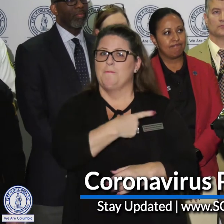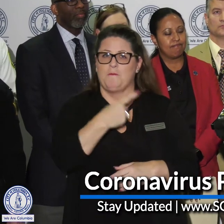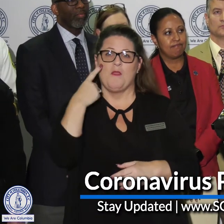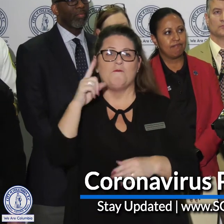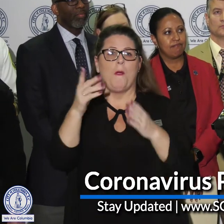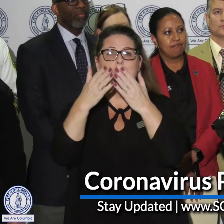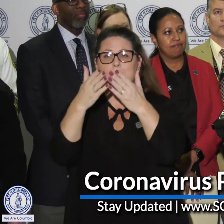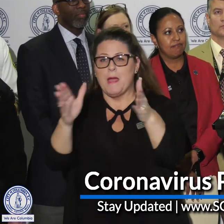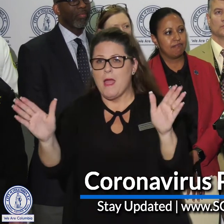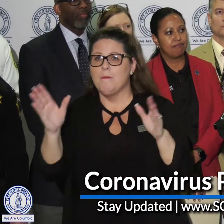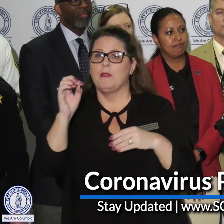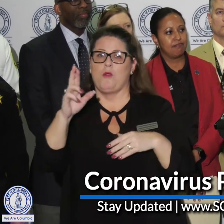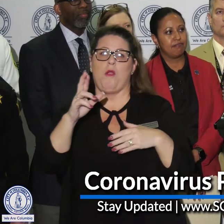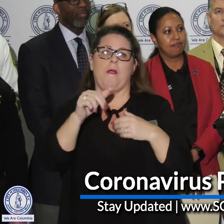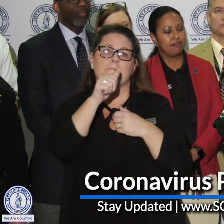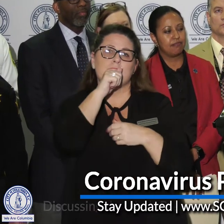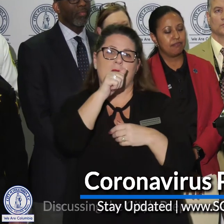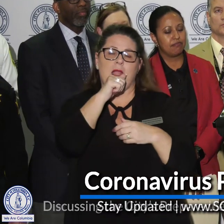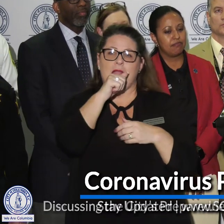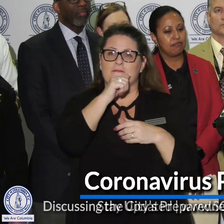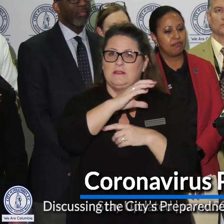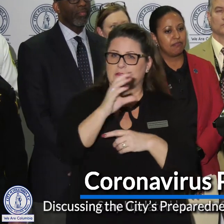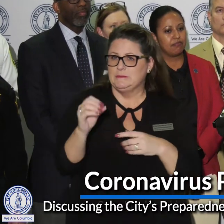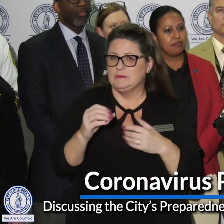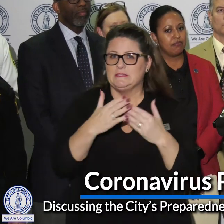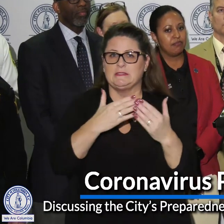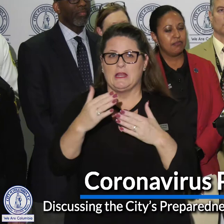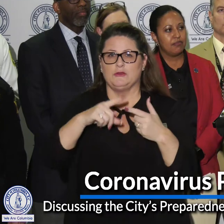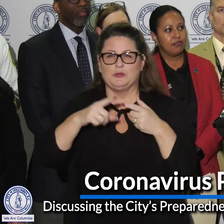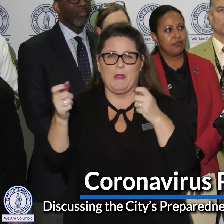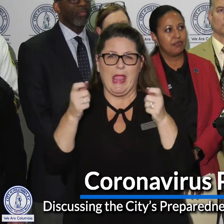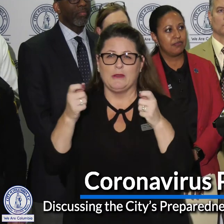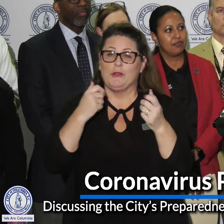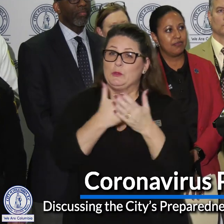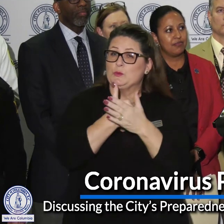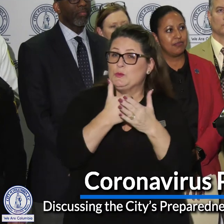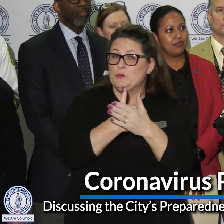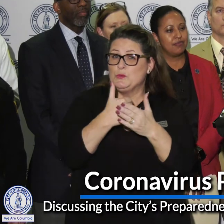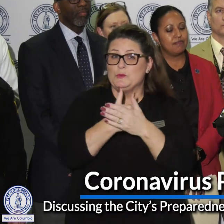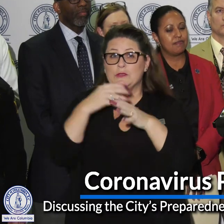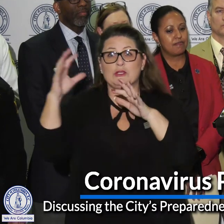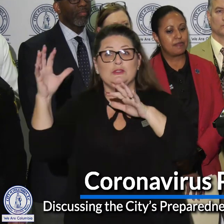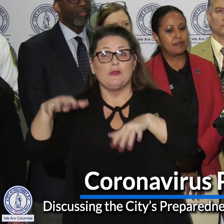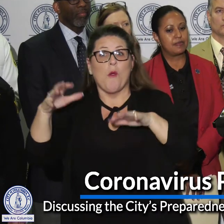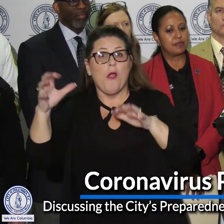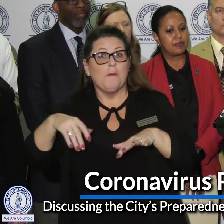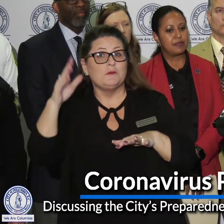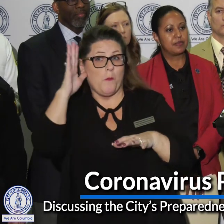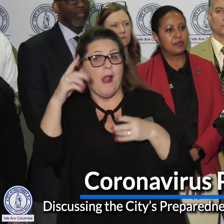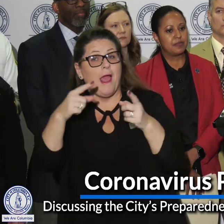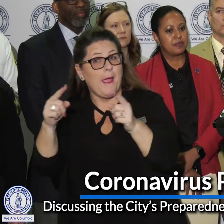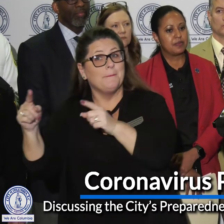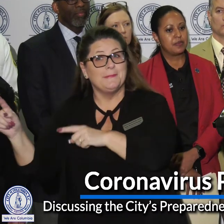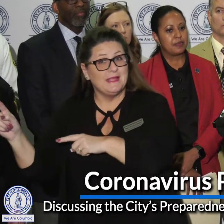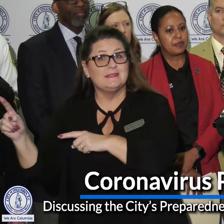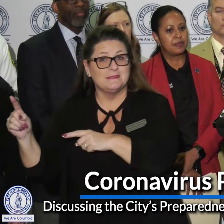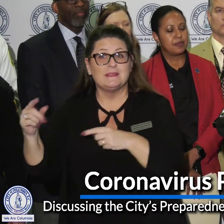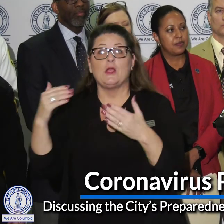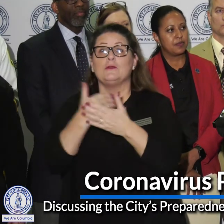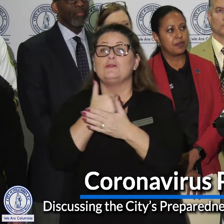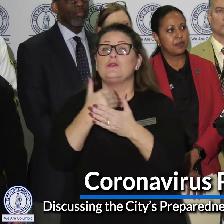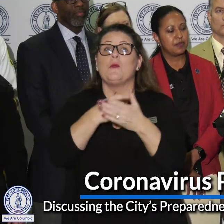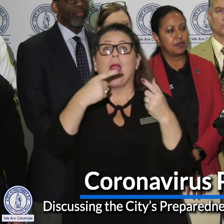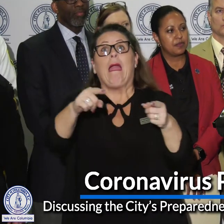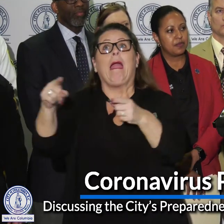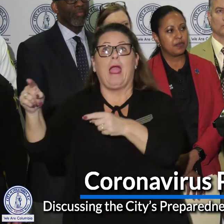private sector anywhere in handling these situations. New storms will arise, and it is time